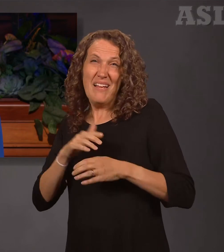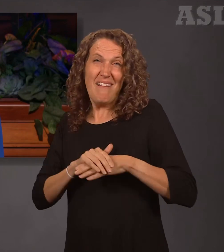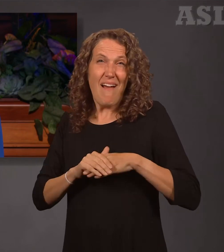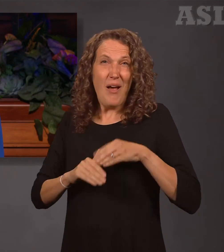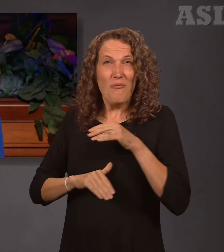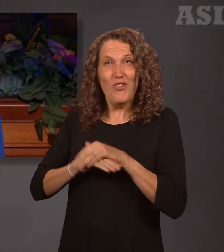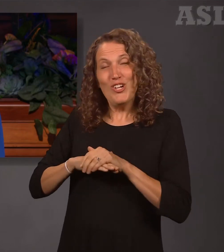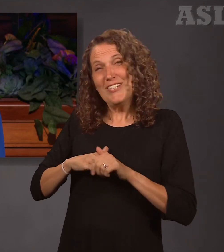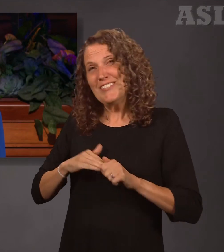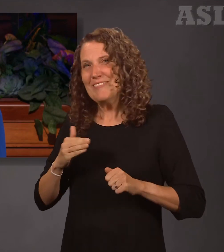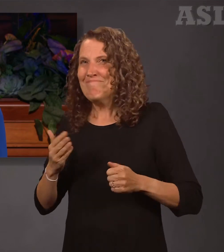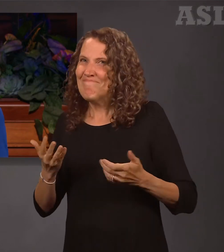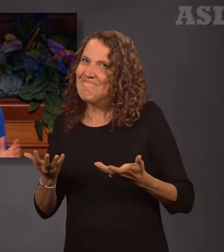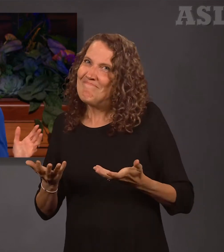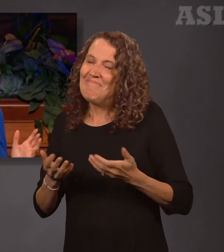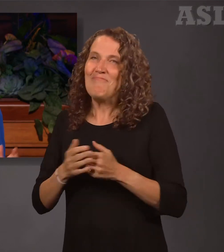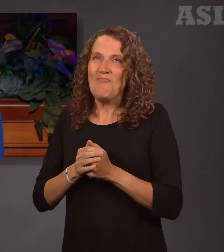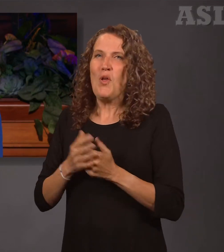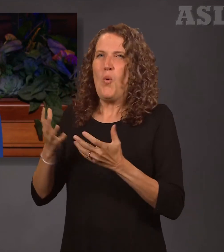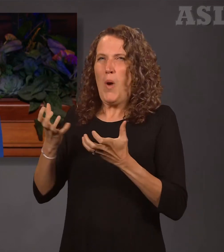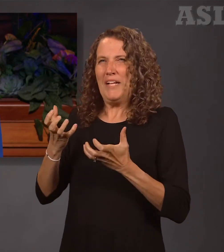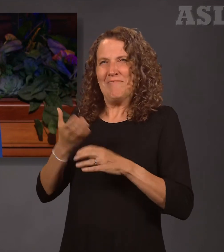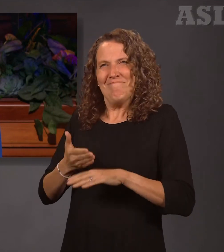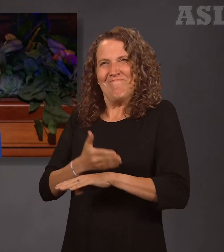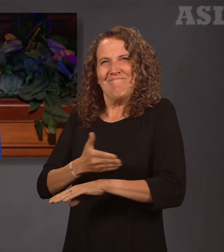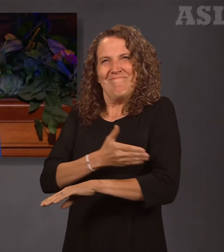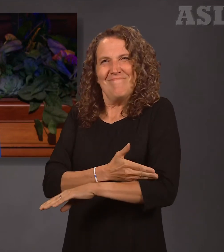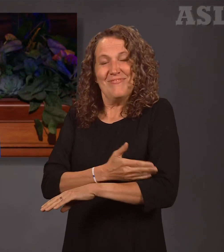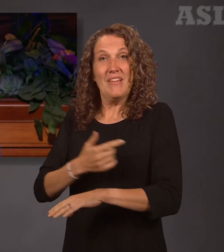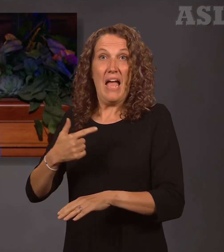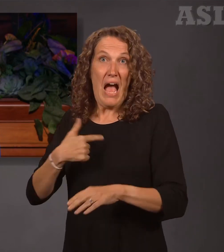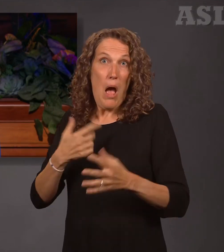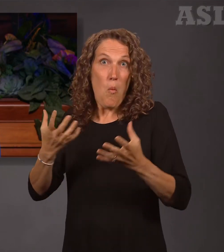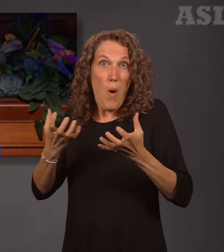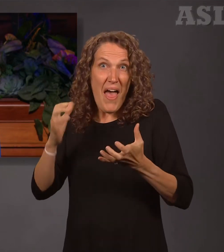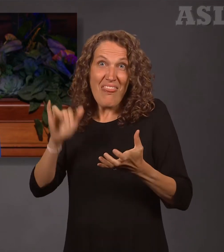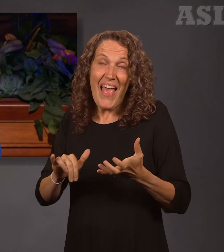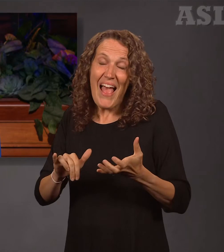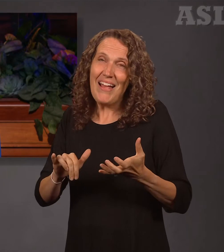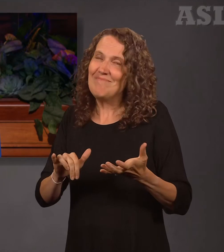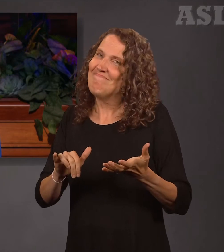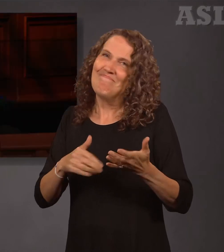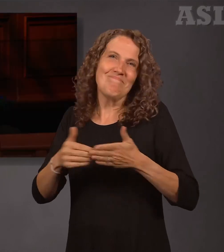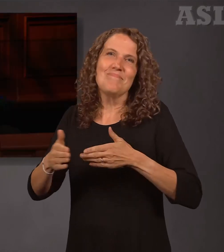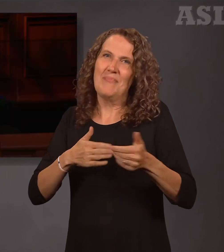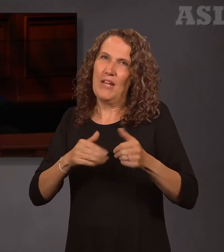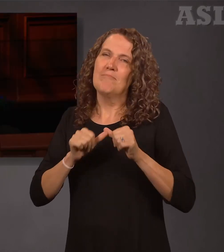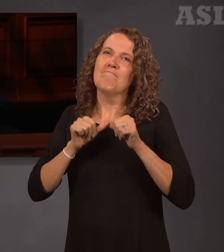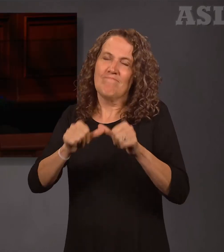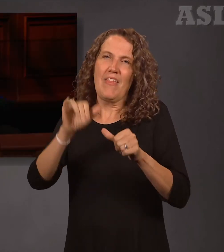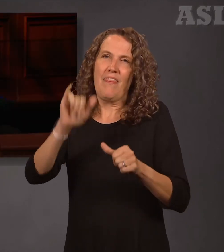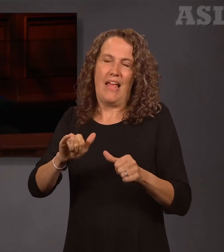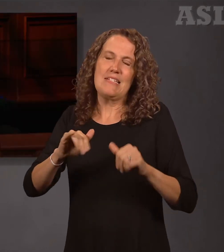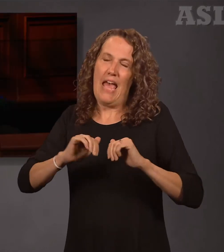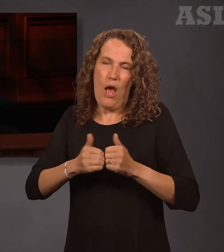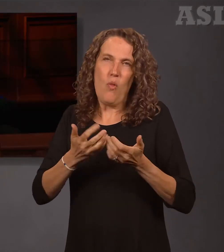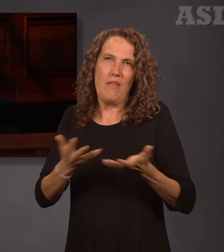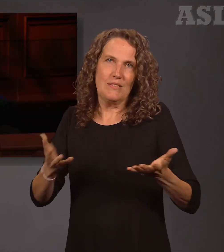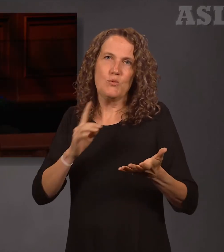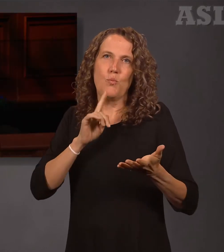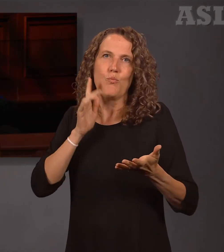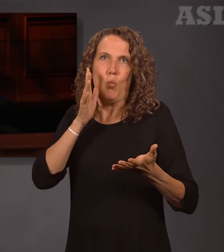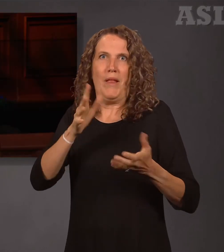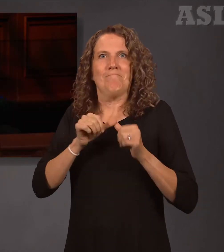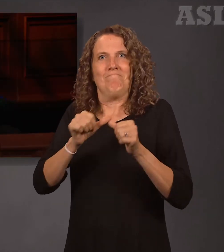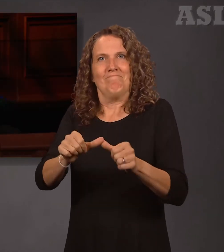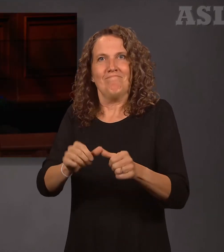comfort I may not always want it to be that way but it is living inconvenience